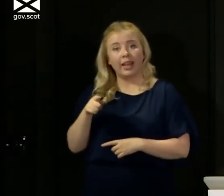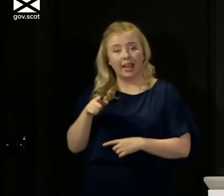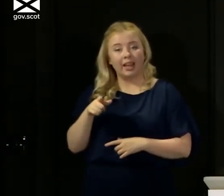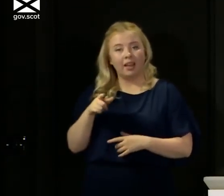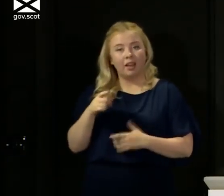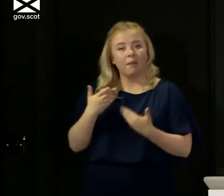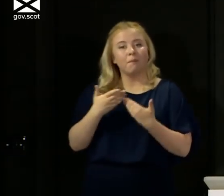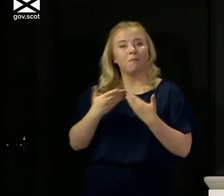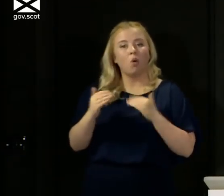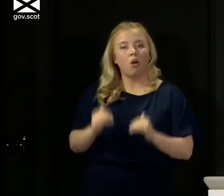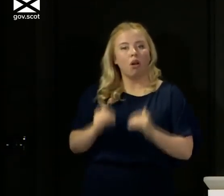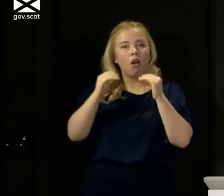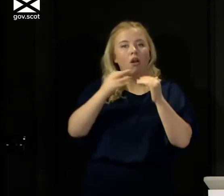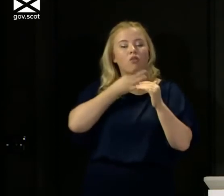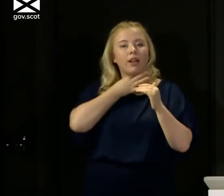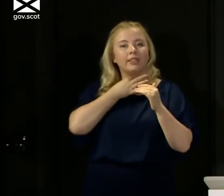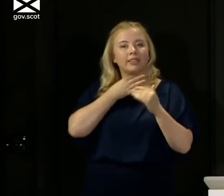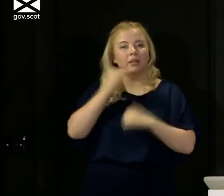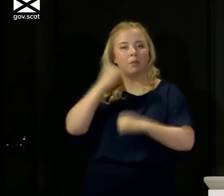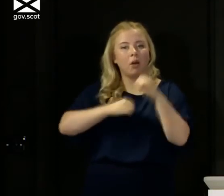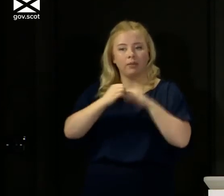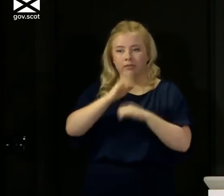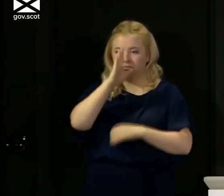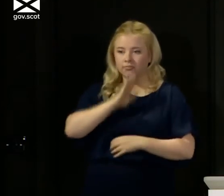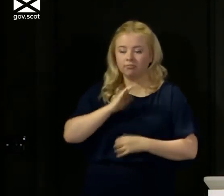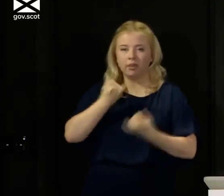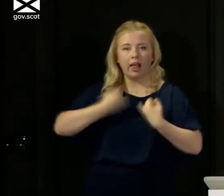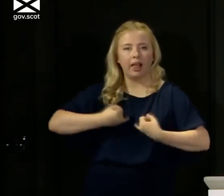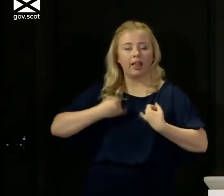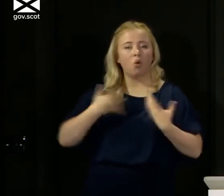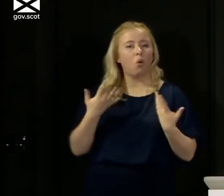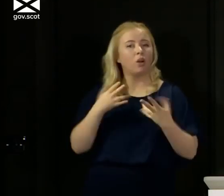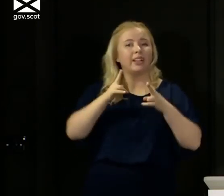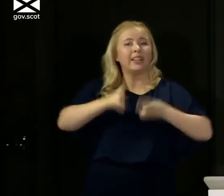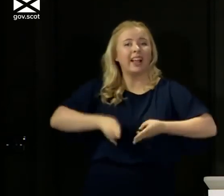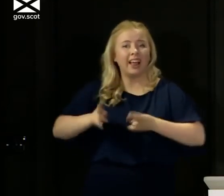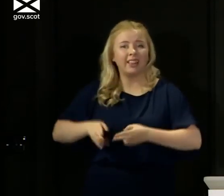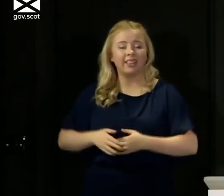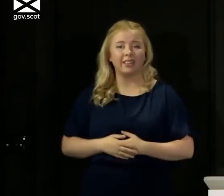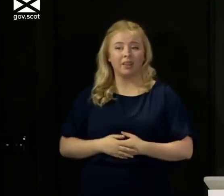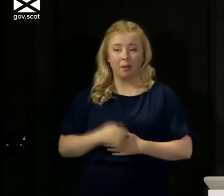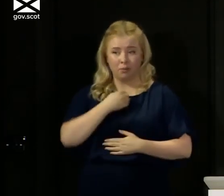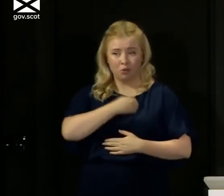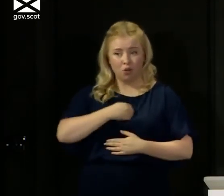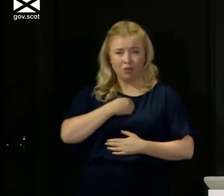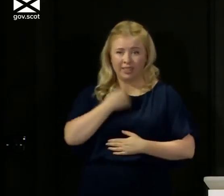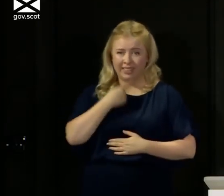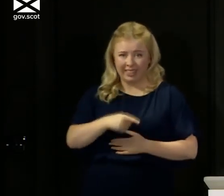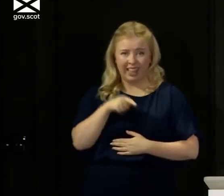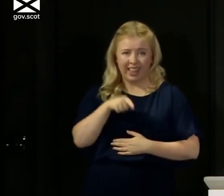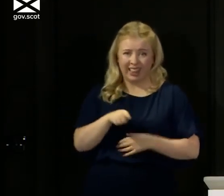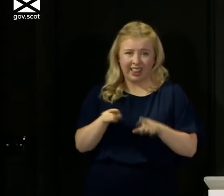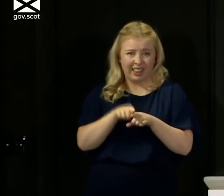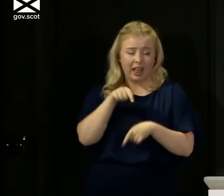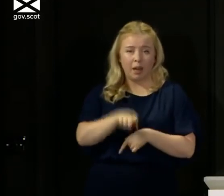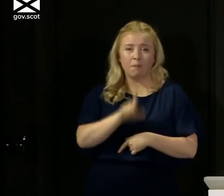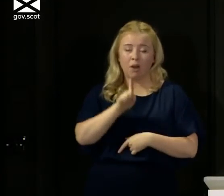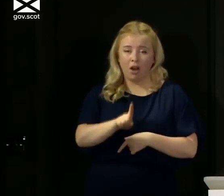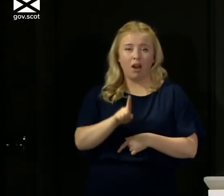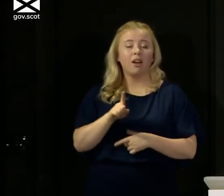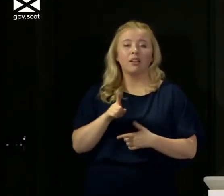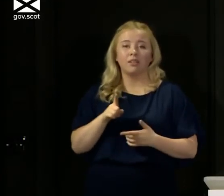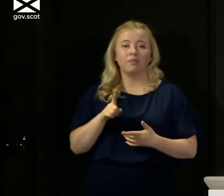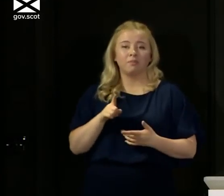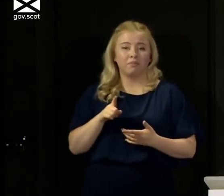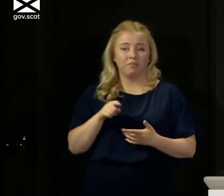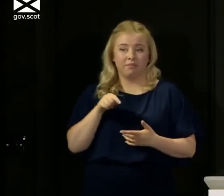at that risk of serious illness or death. And I'm sorry to put it as starkly as that, but that is what